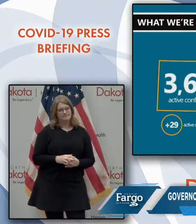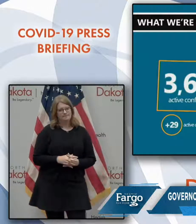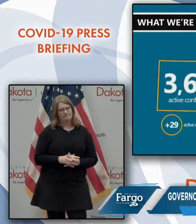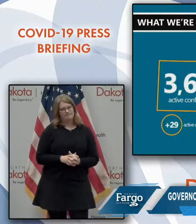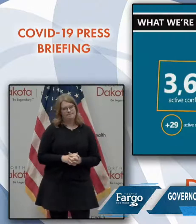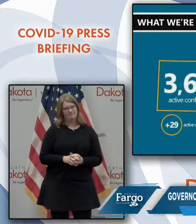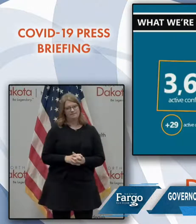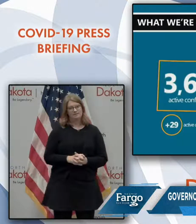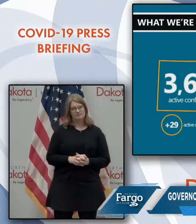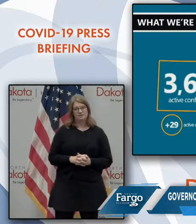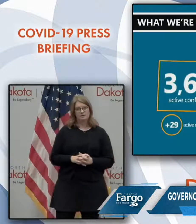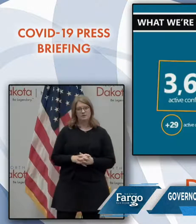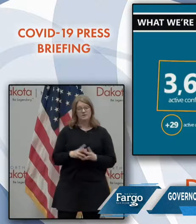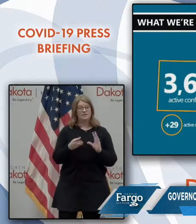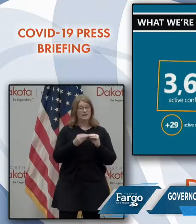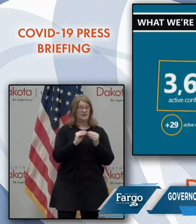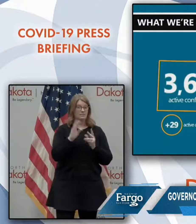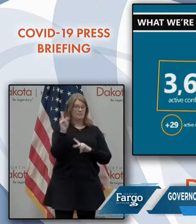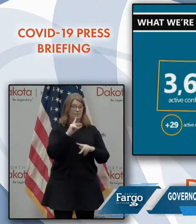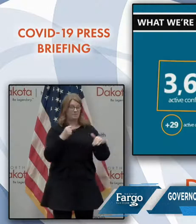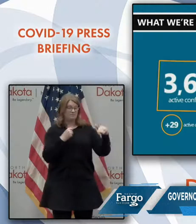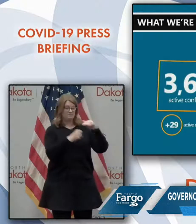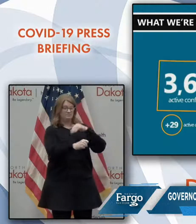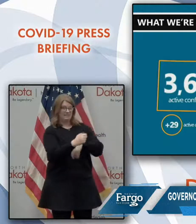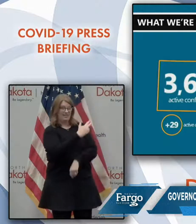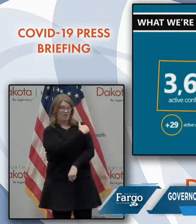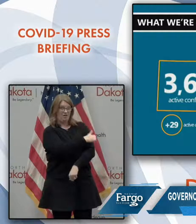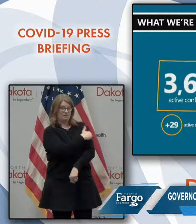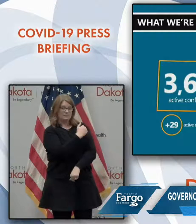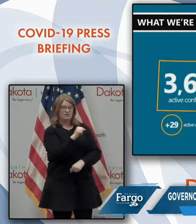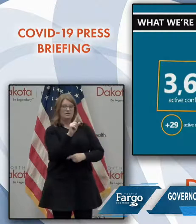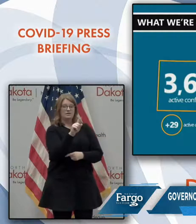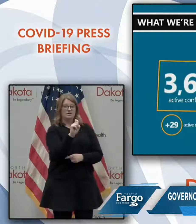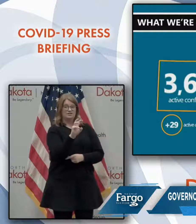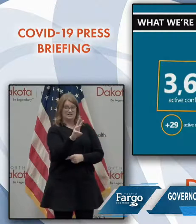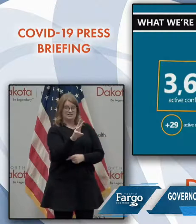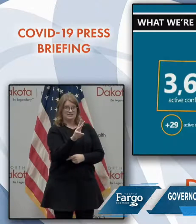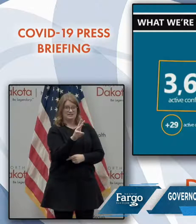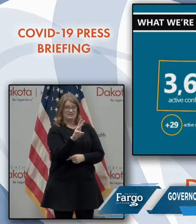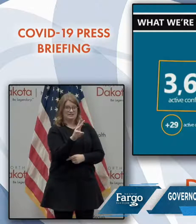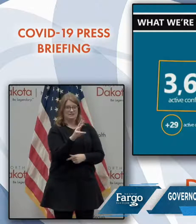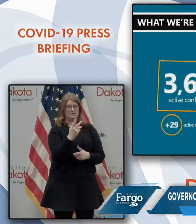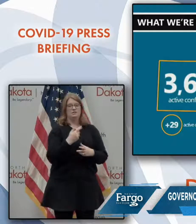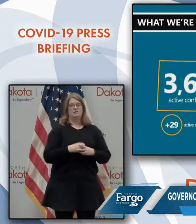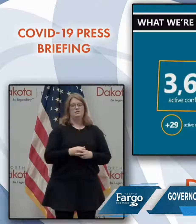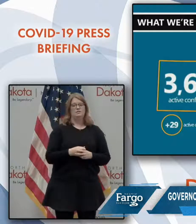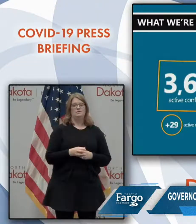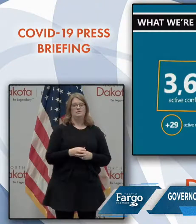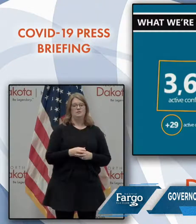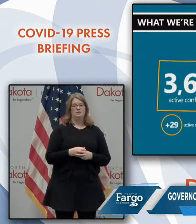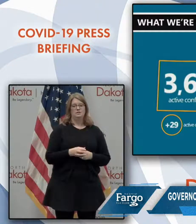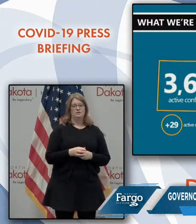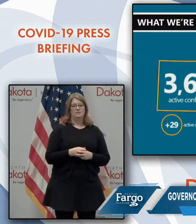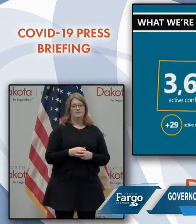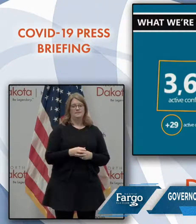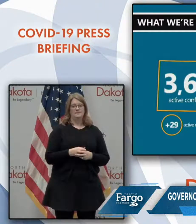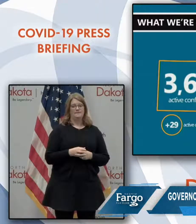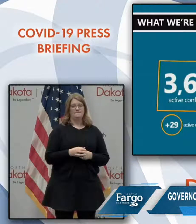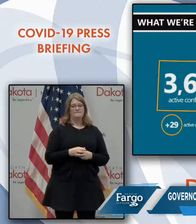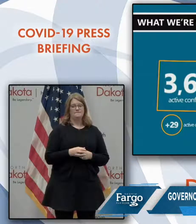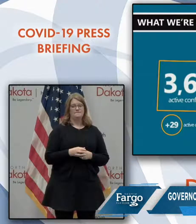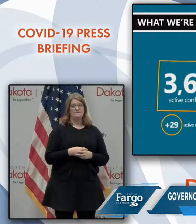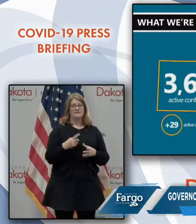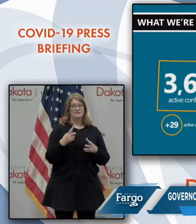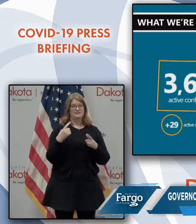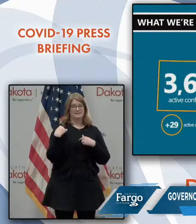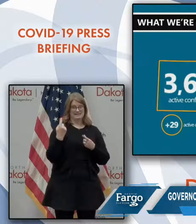have 106 people hospitalized. Since we were here last week, we have had we have